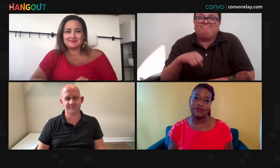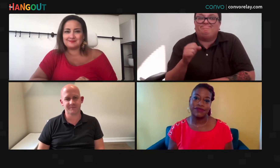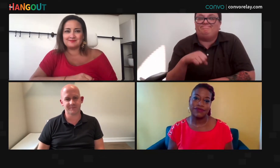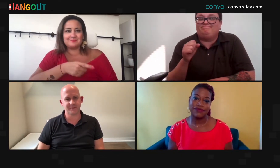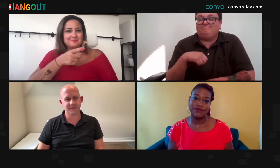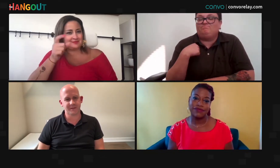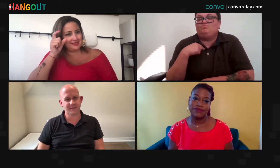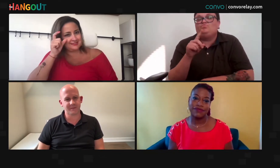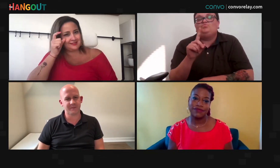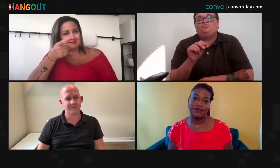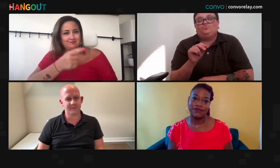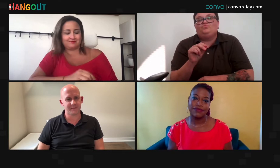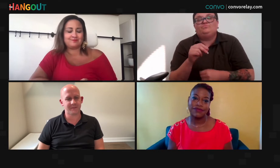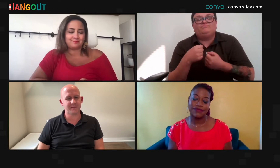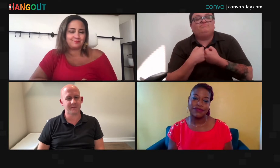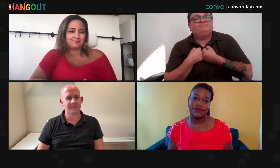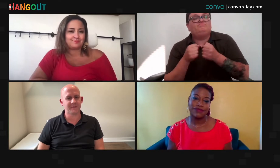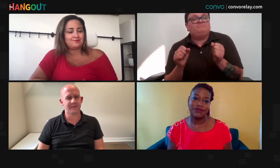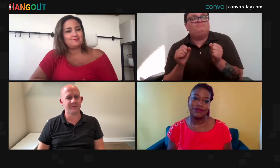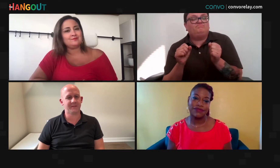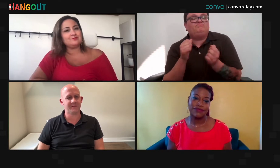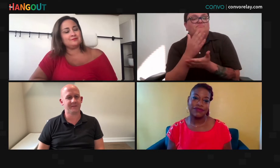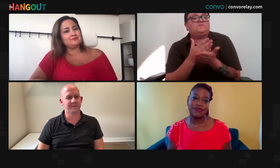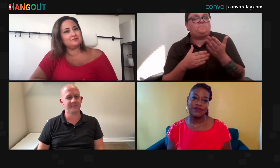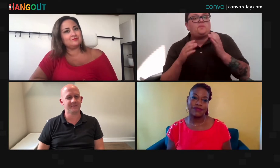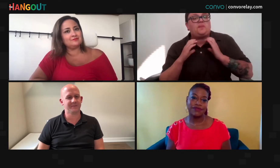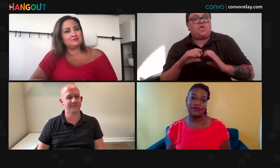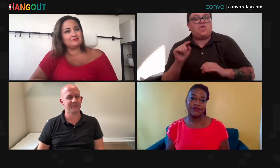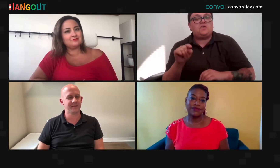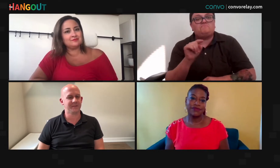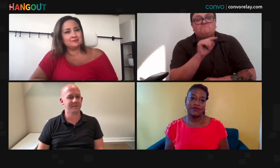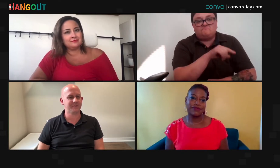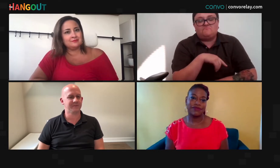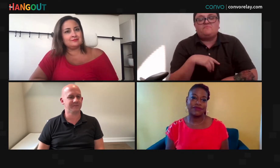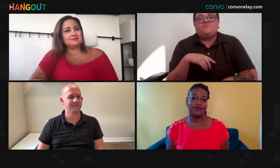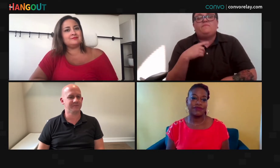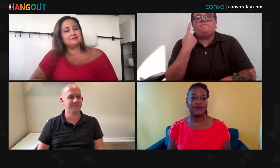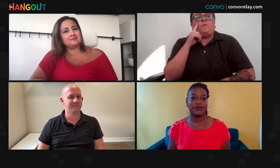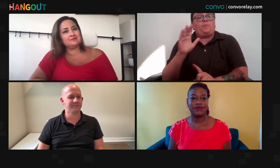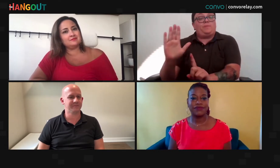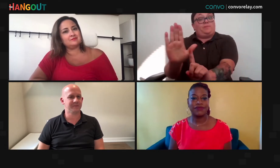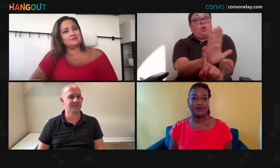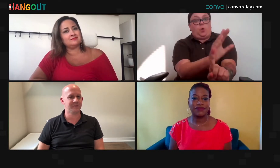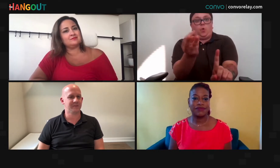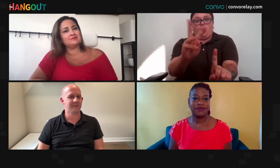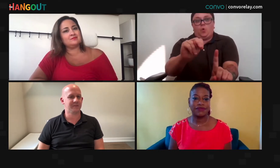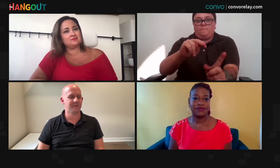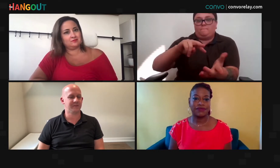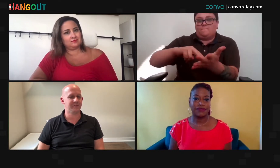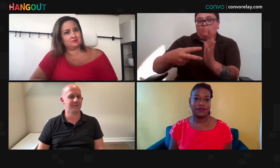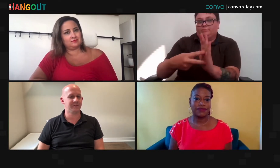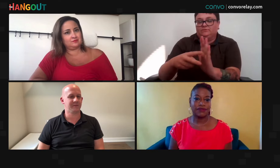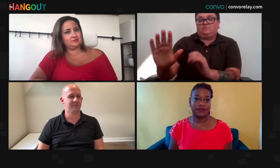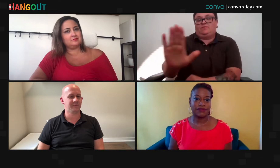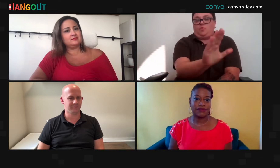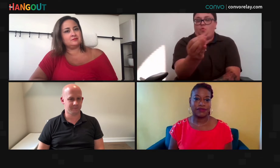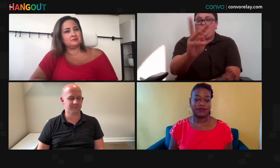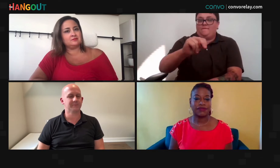Right, exactly. Yep. Leesa. And this is Leesa. For their